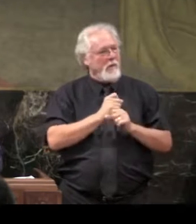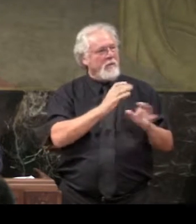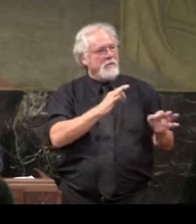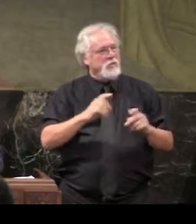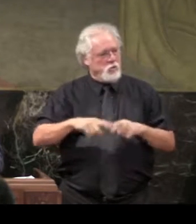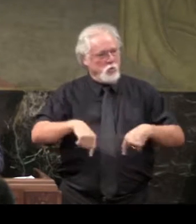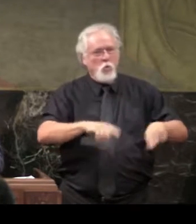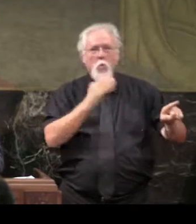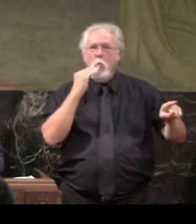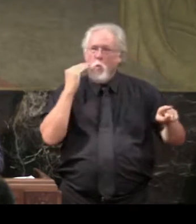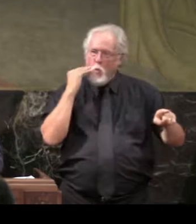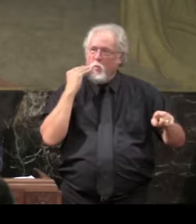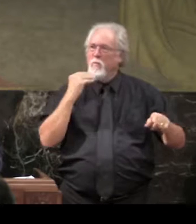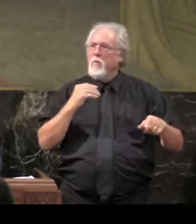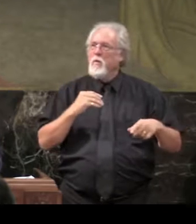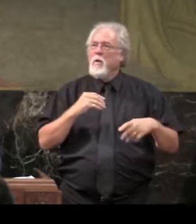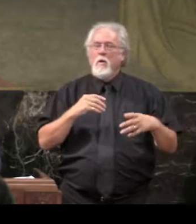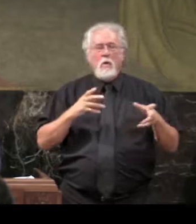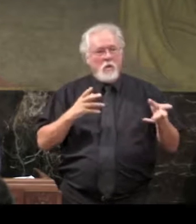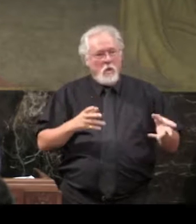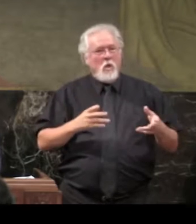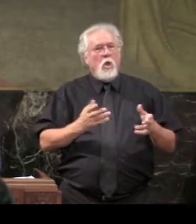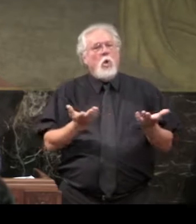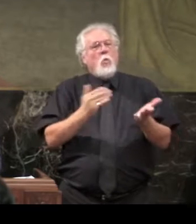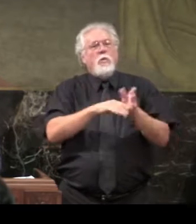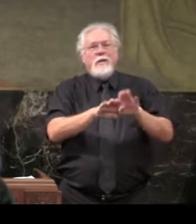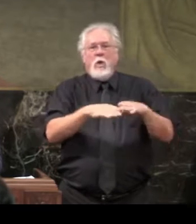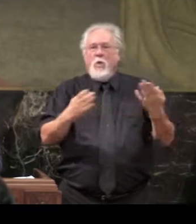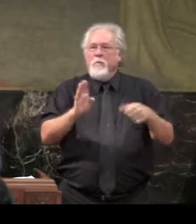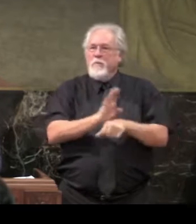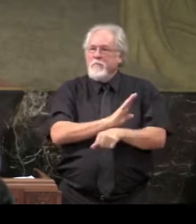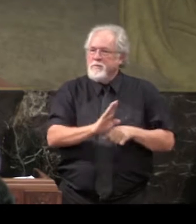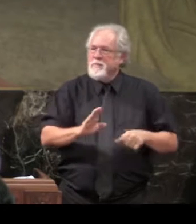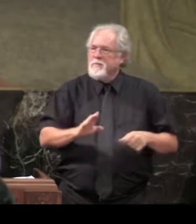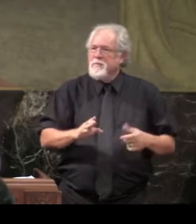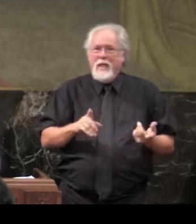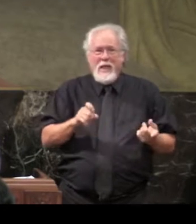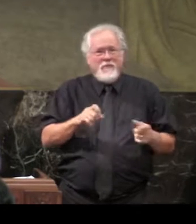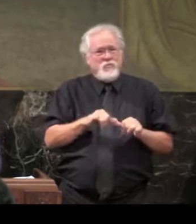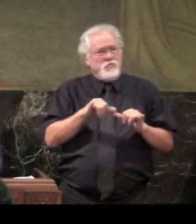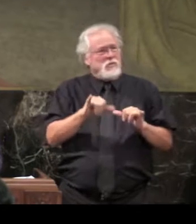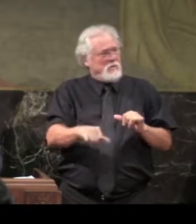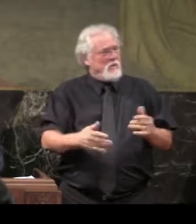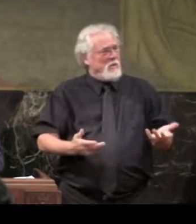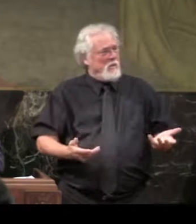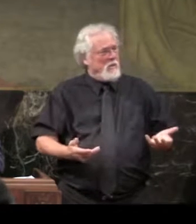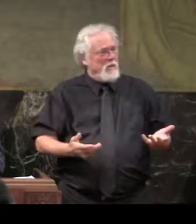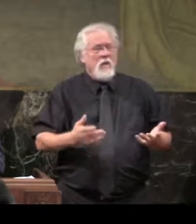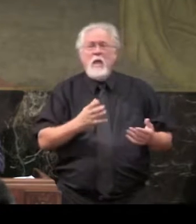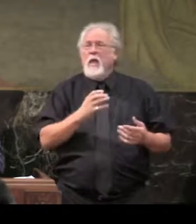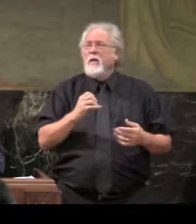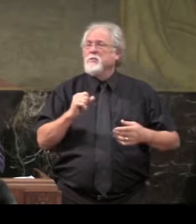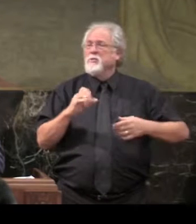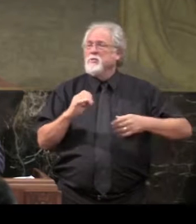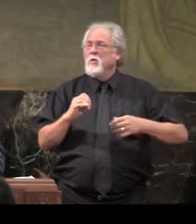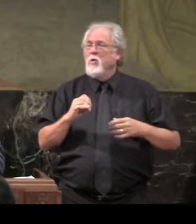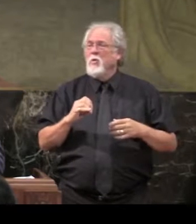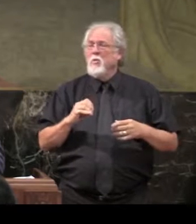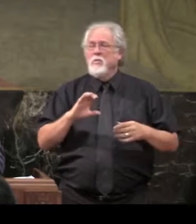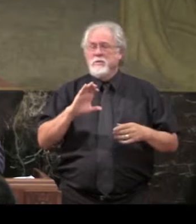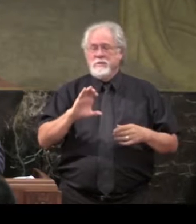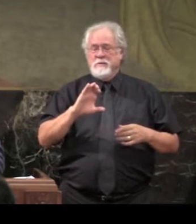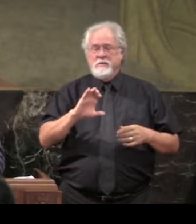to go home. We need people making a decision to reopen their business, and they have to be able to stay open. And so the